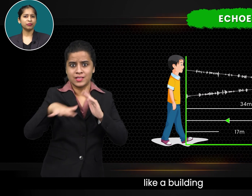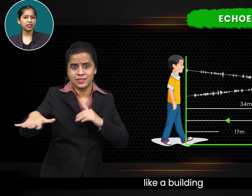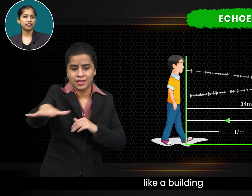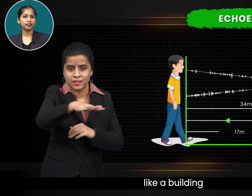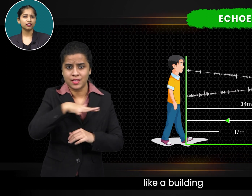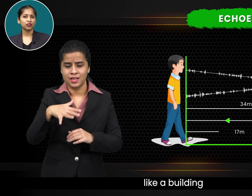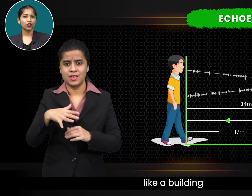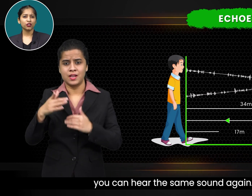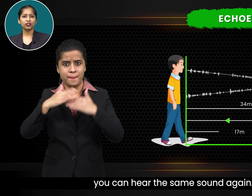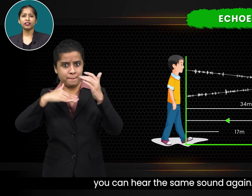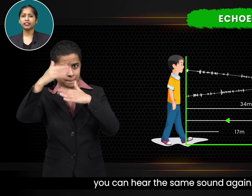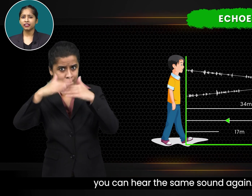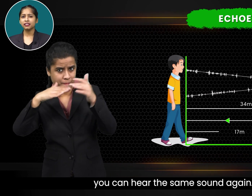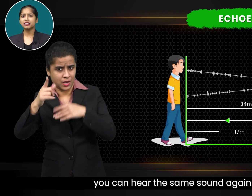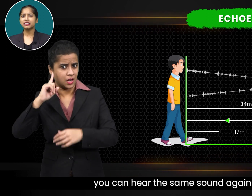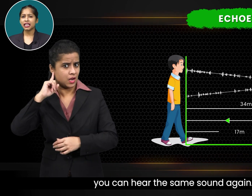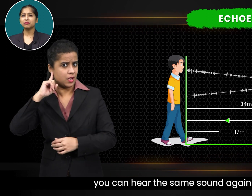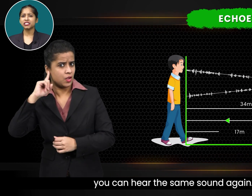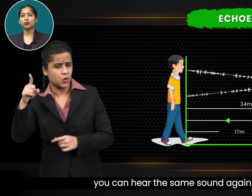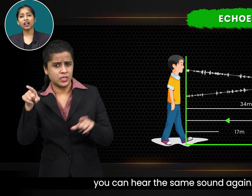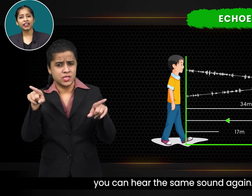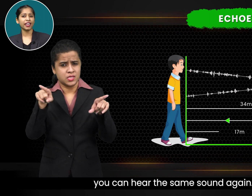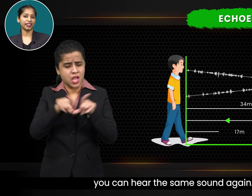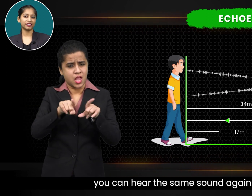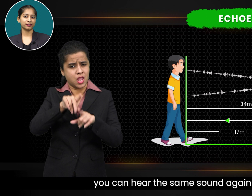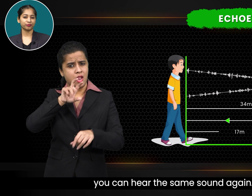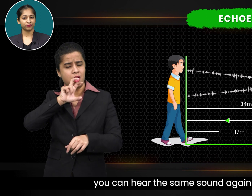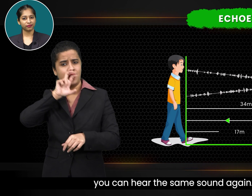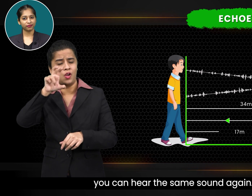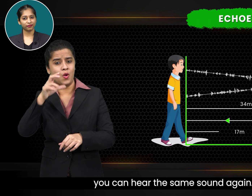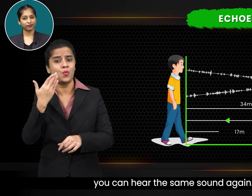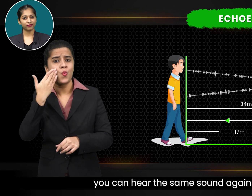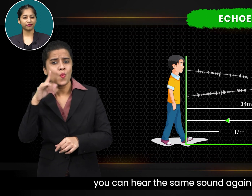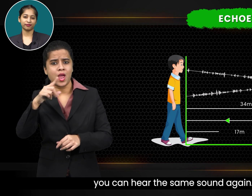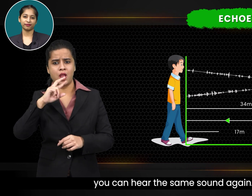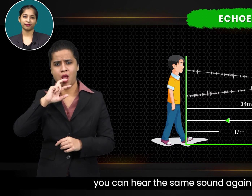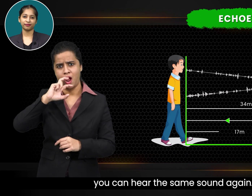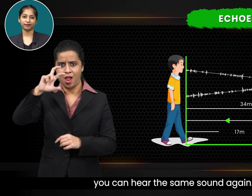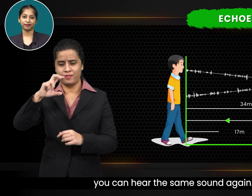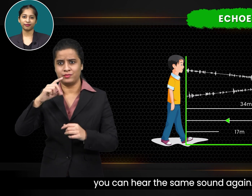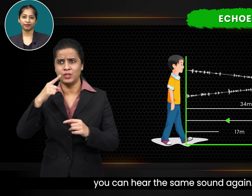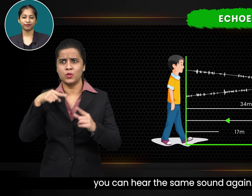like a building, you can hear the same sound again.